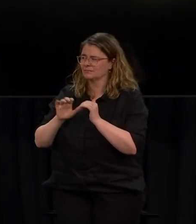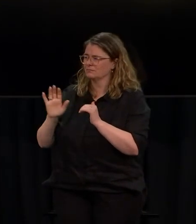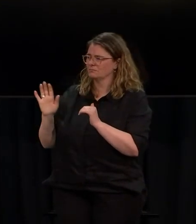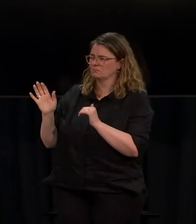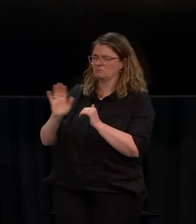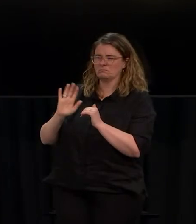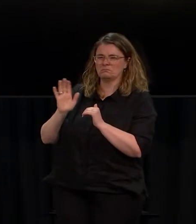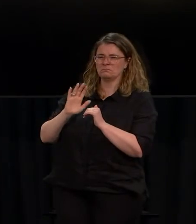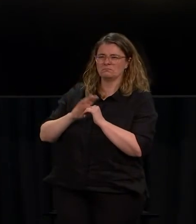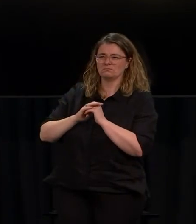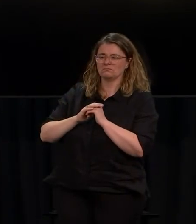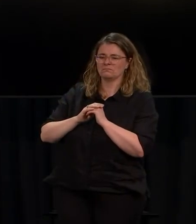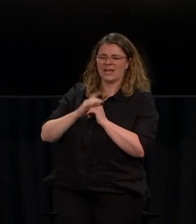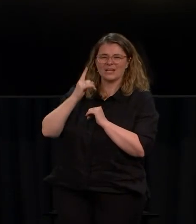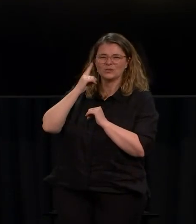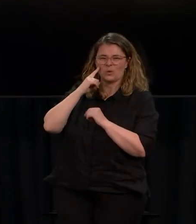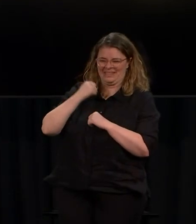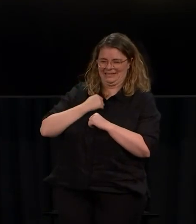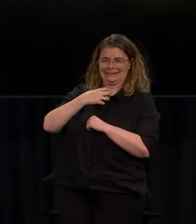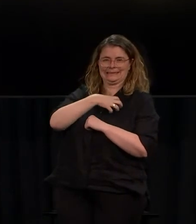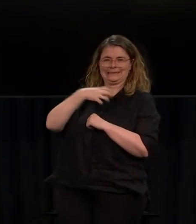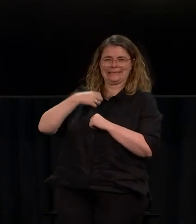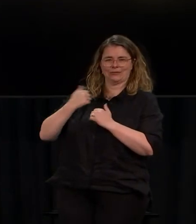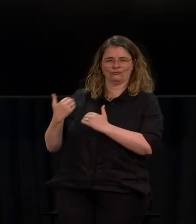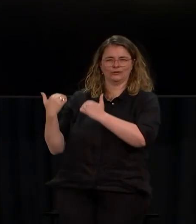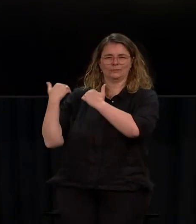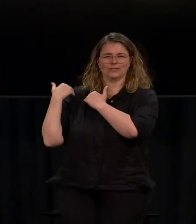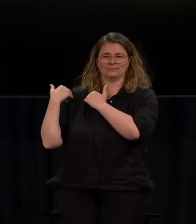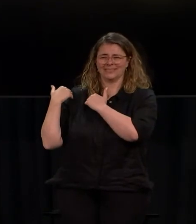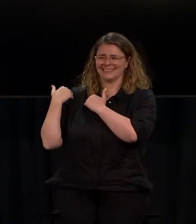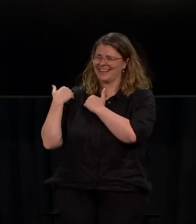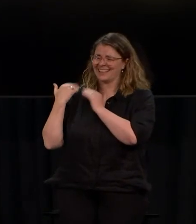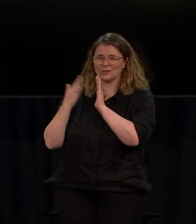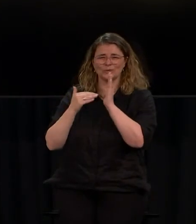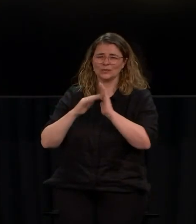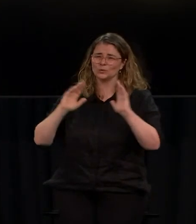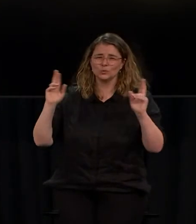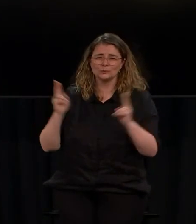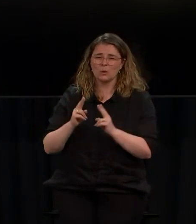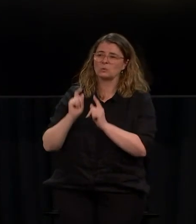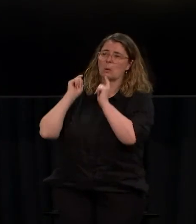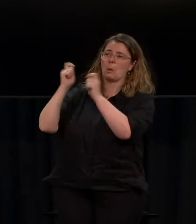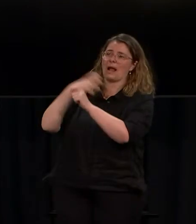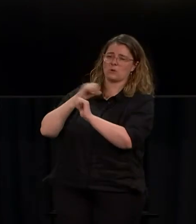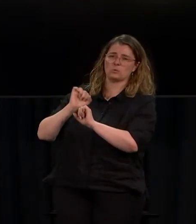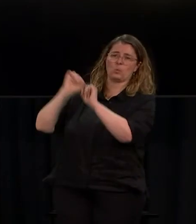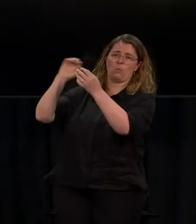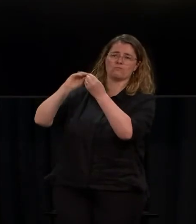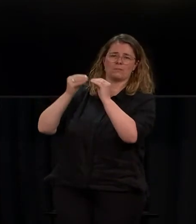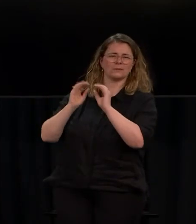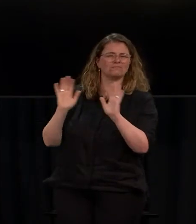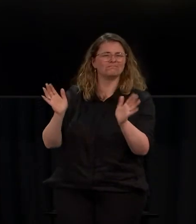for, thus the state. Just for New Zealand is too small to partition off,